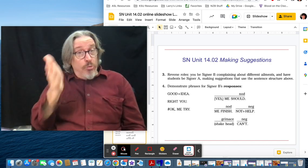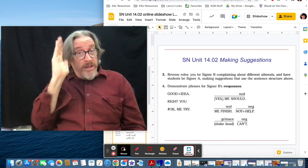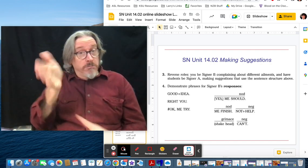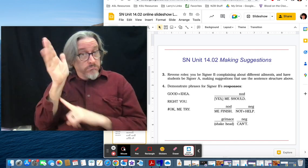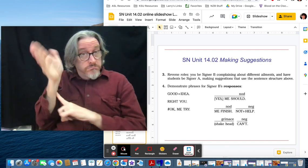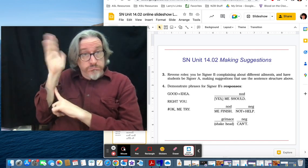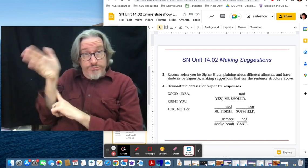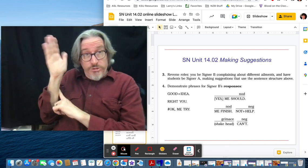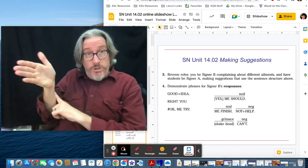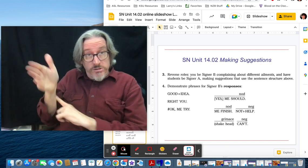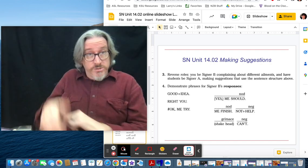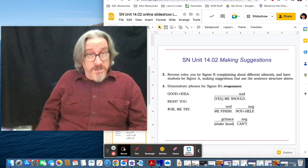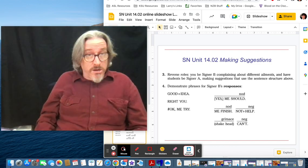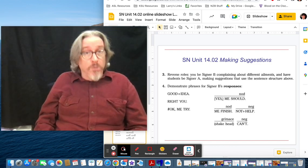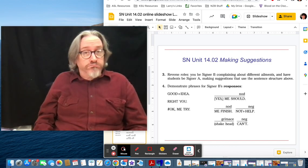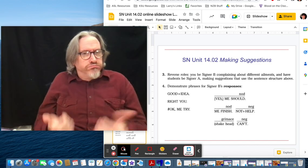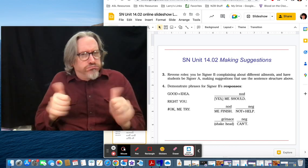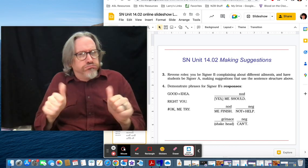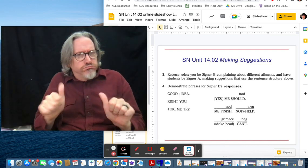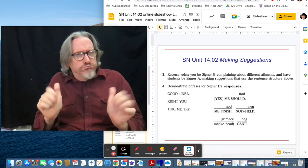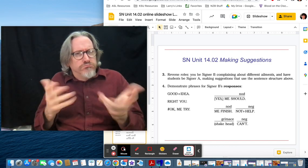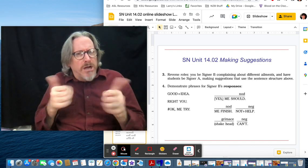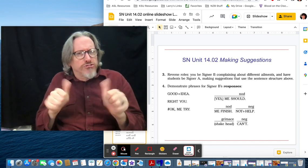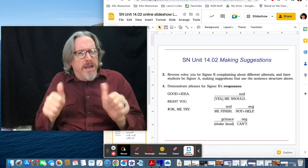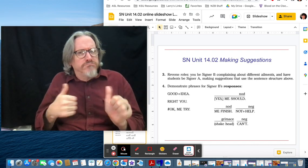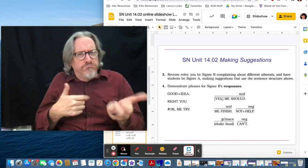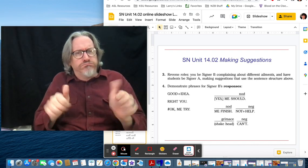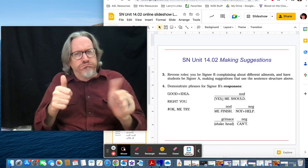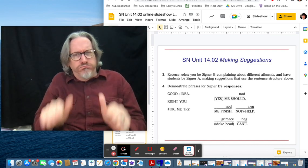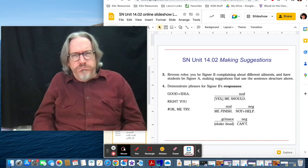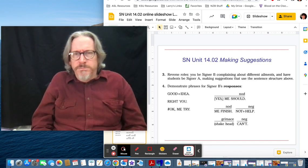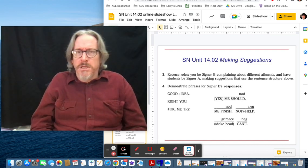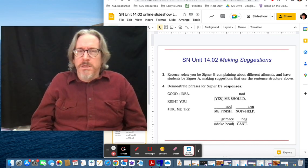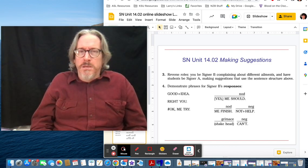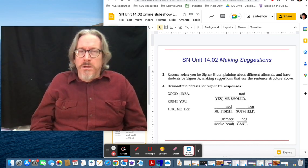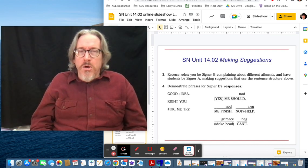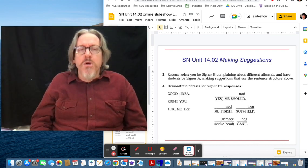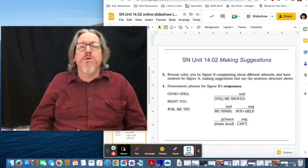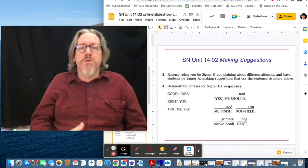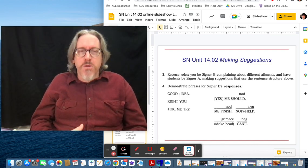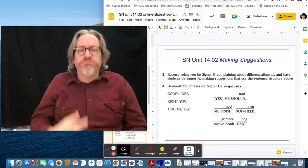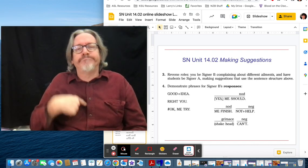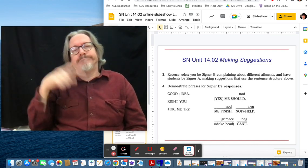And will. You can also do that. I'll try.